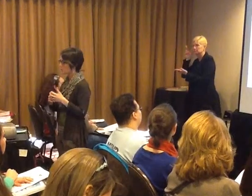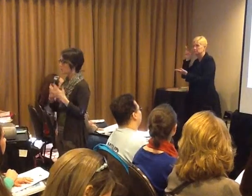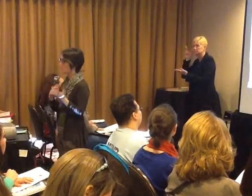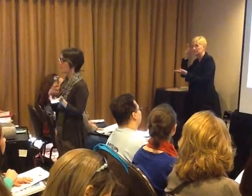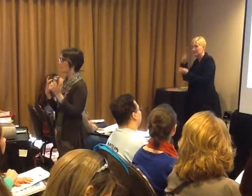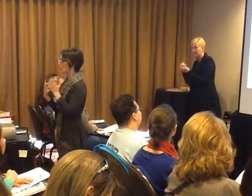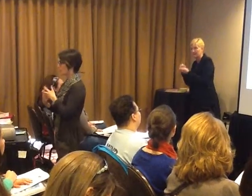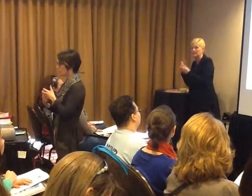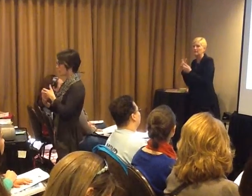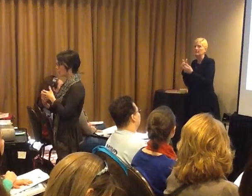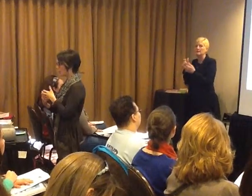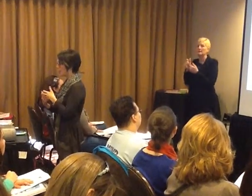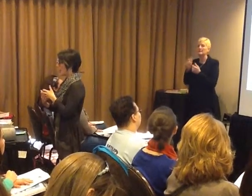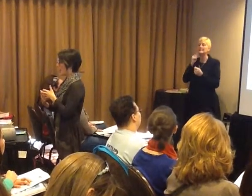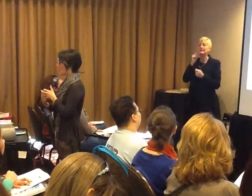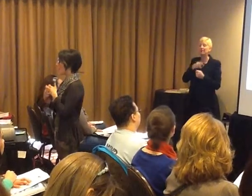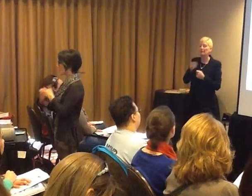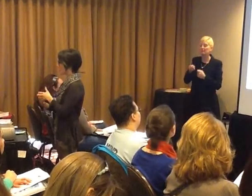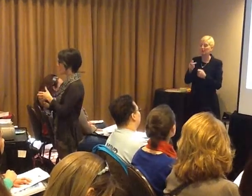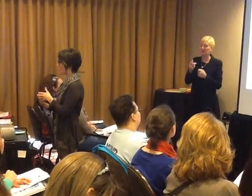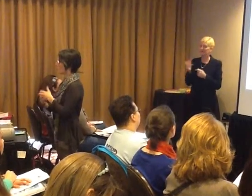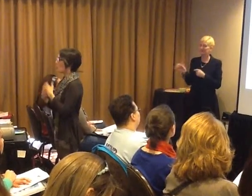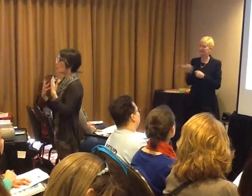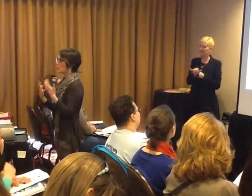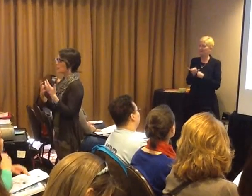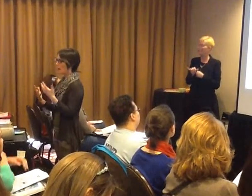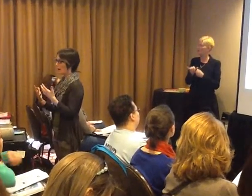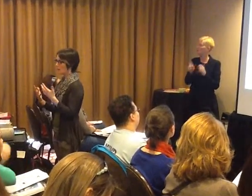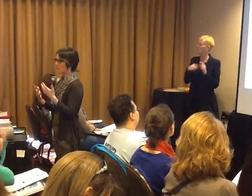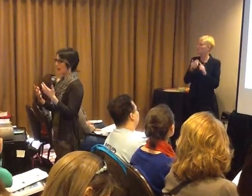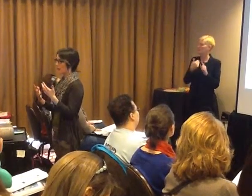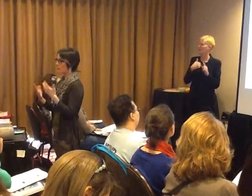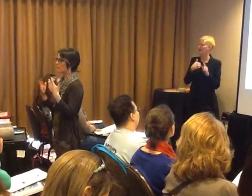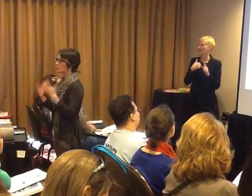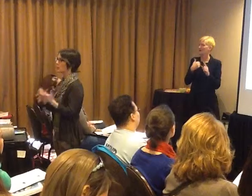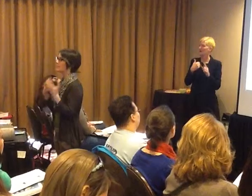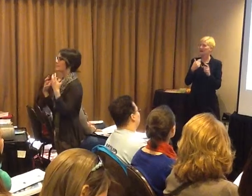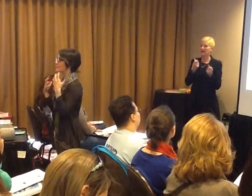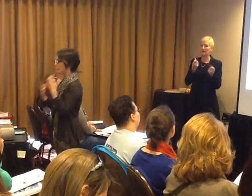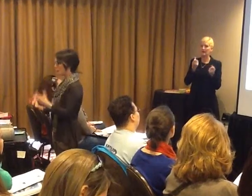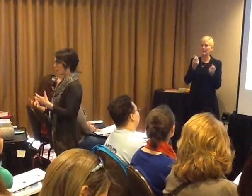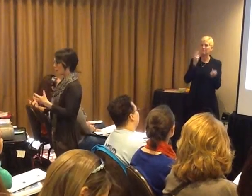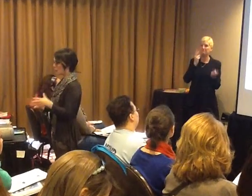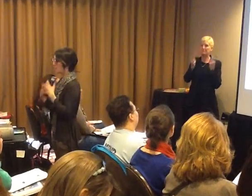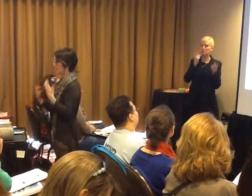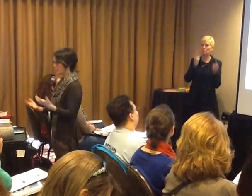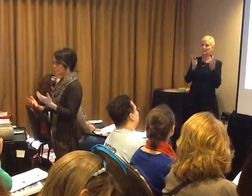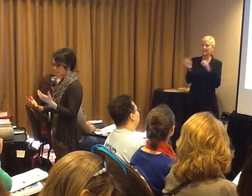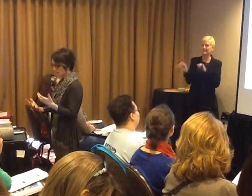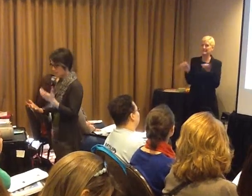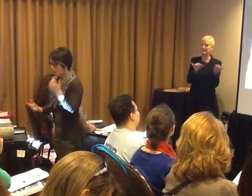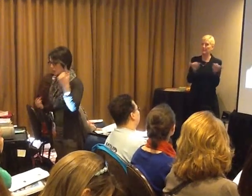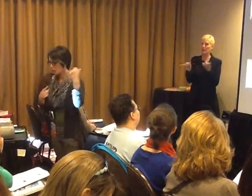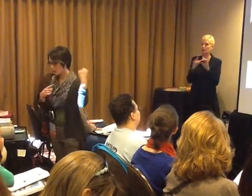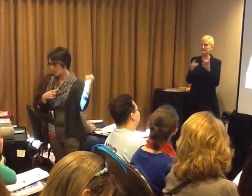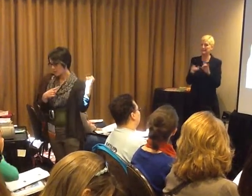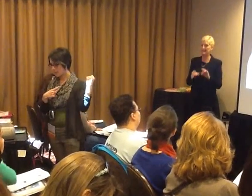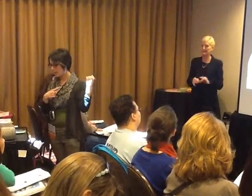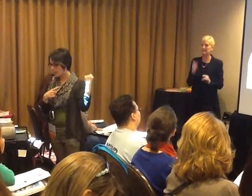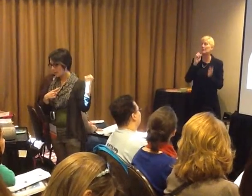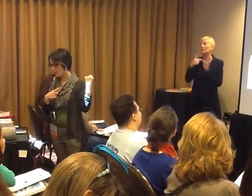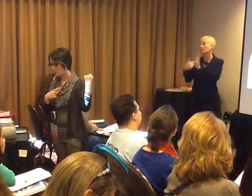hearing students, they found a similar connection when you have visually similar sentences. So